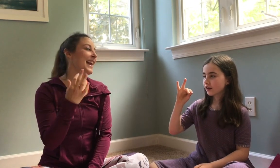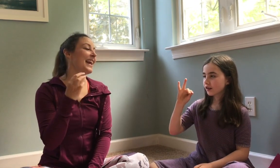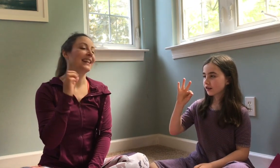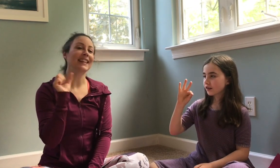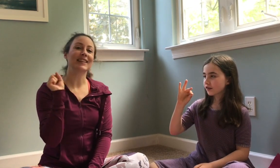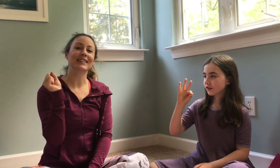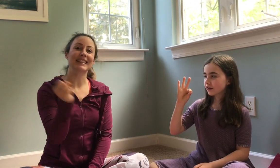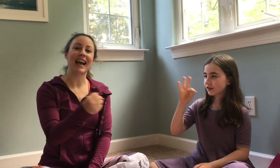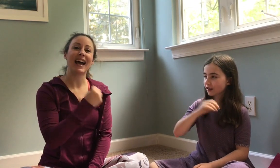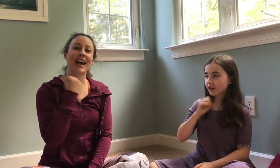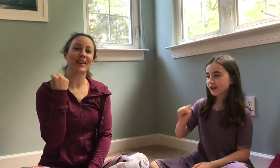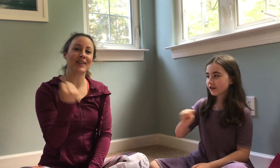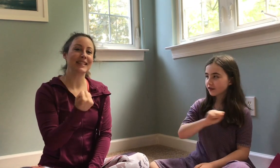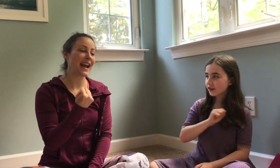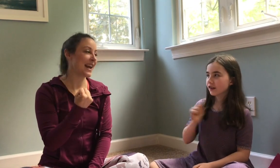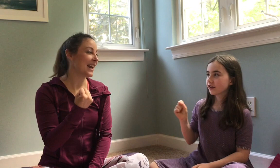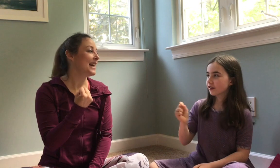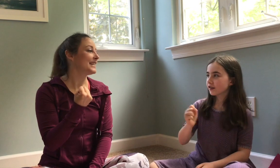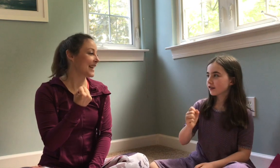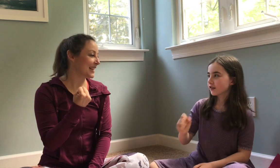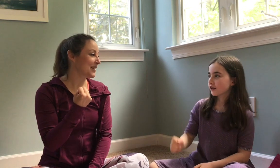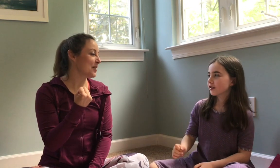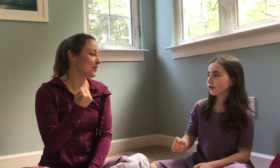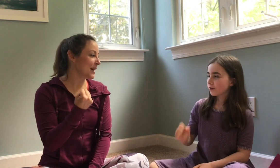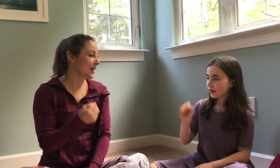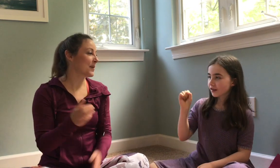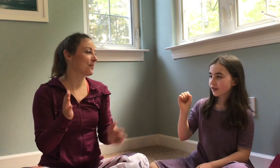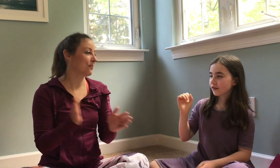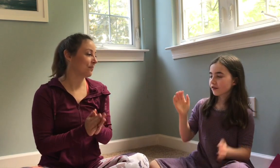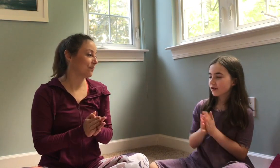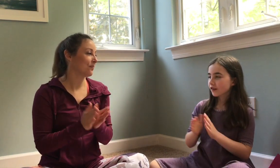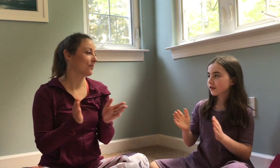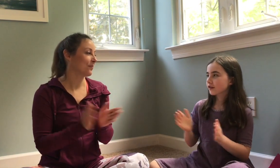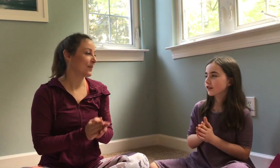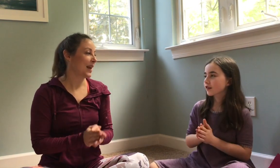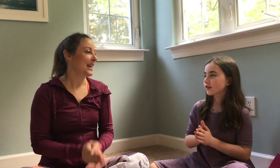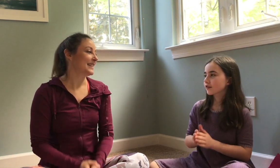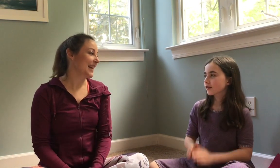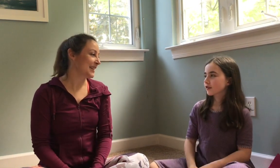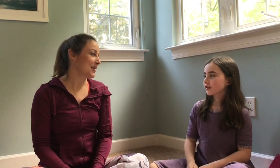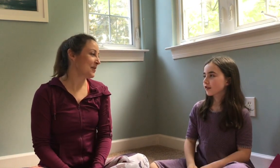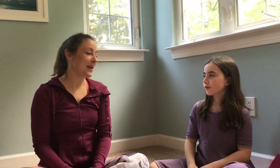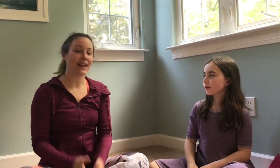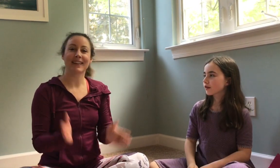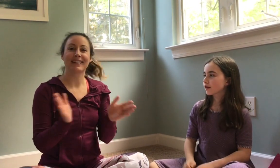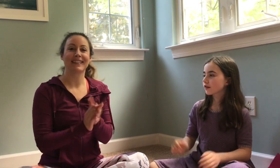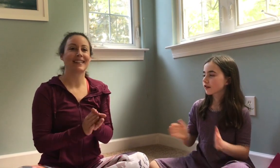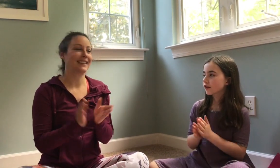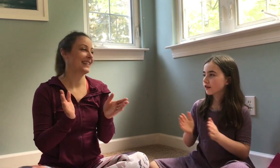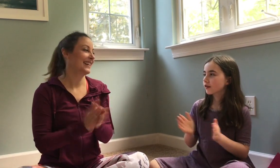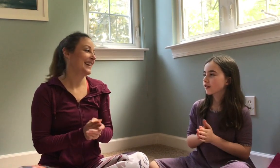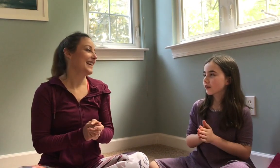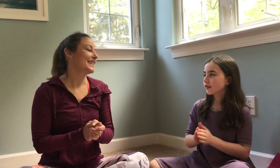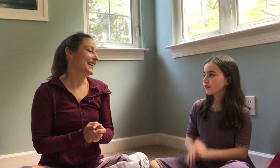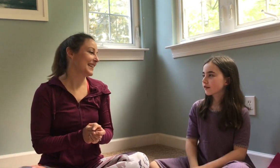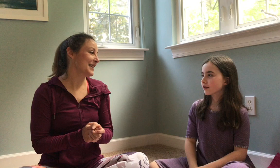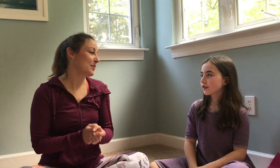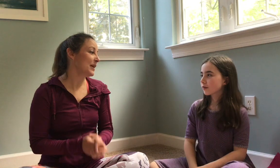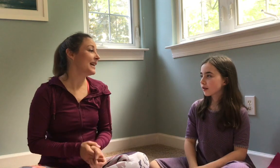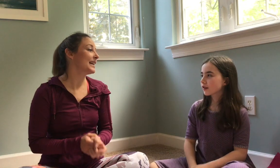then there's Saturday. Days of the week. Days of the week. Days of the week.